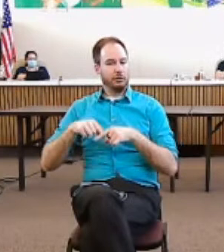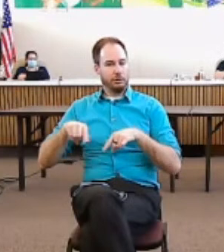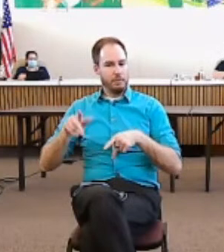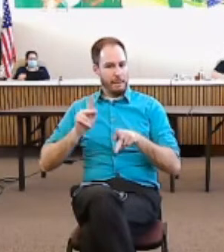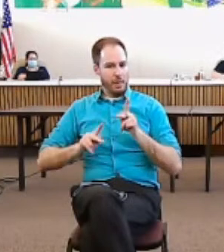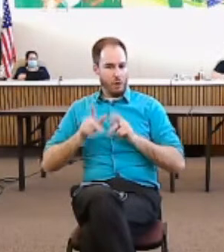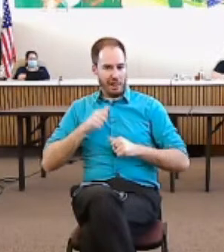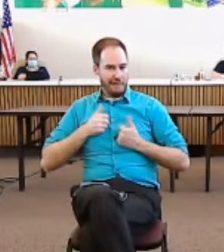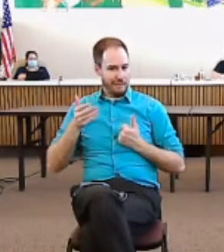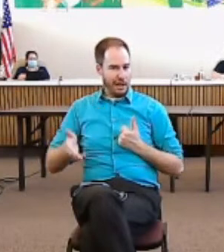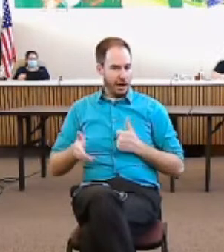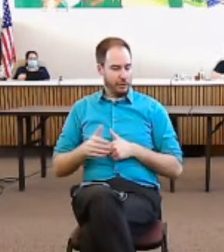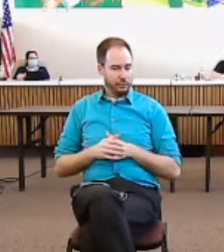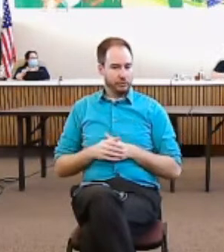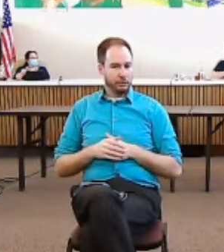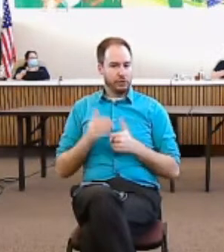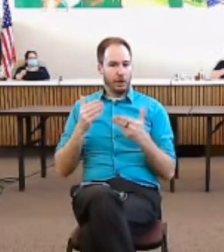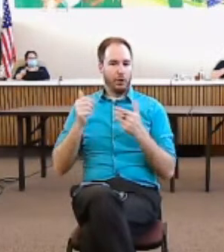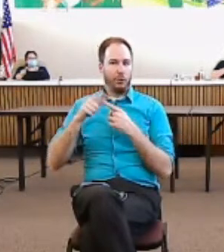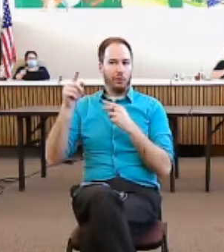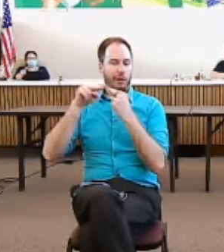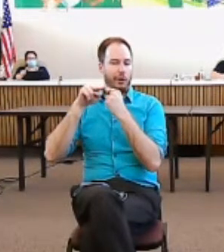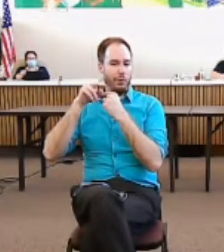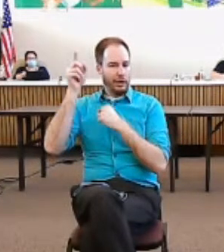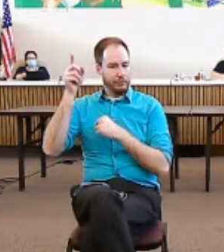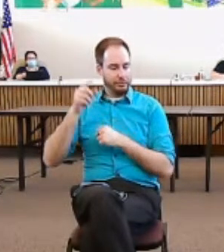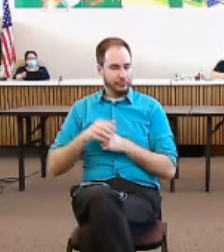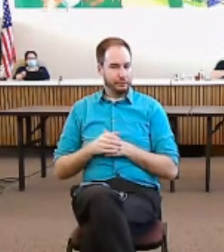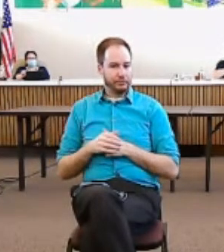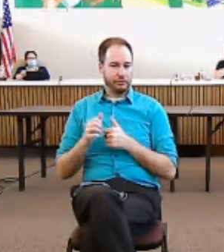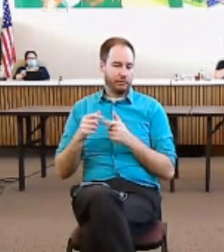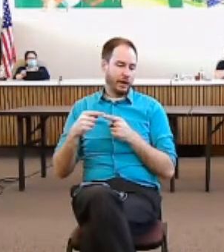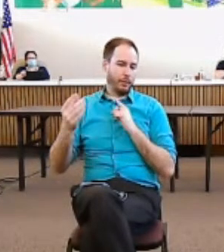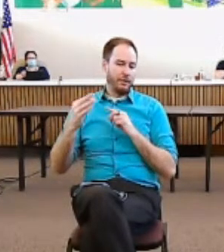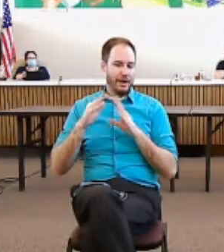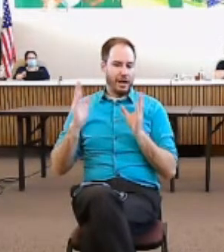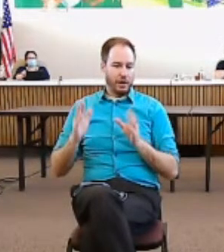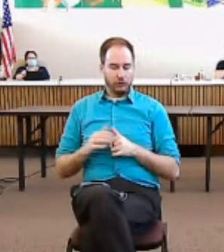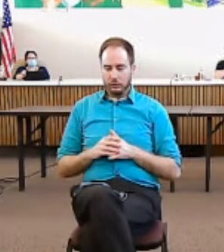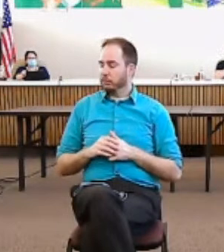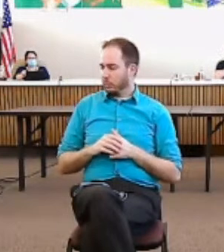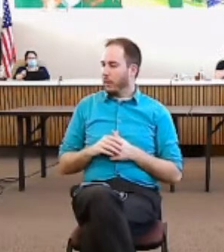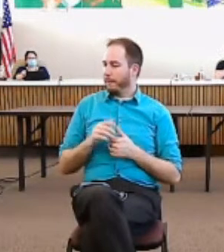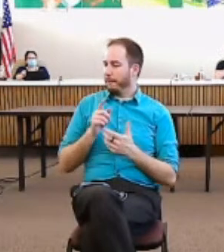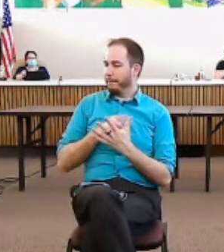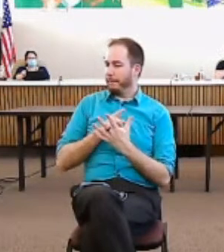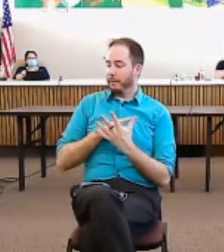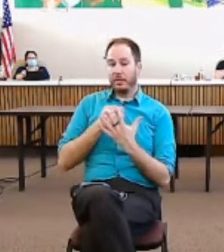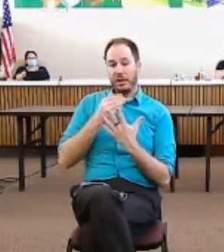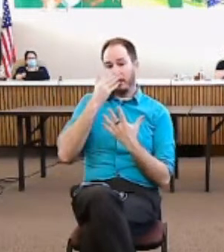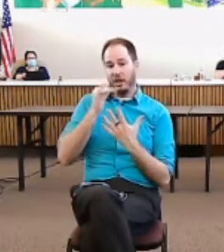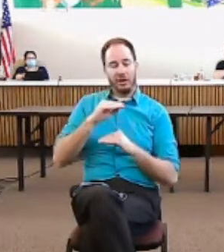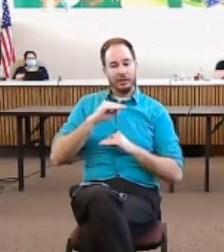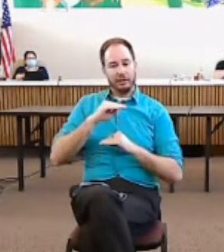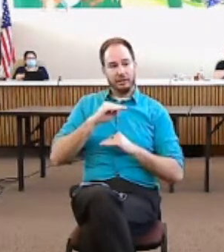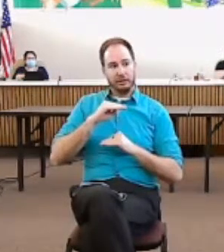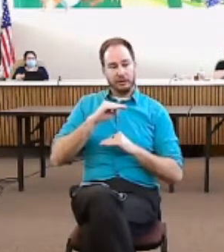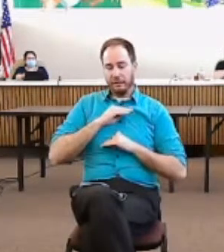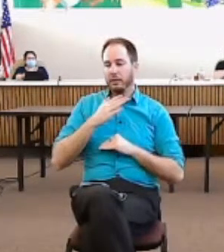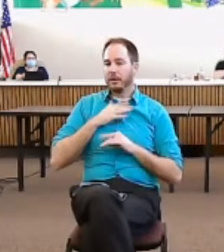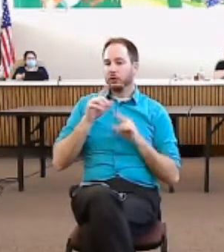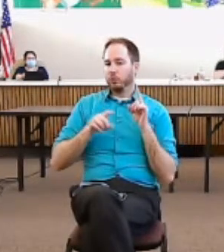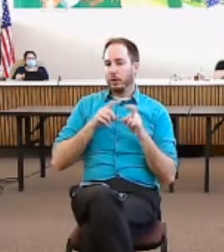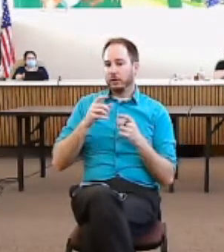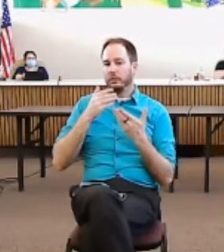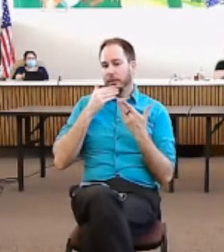building, towards the throughway side as opposed to the houses side, the residential side. Okay. Well, thank you. I think that's probably all that I